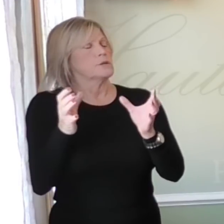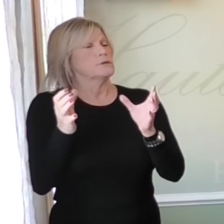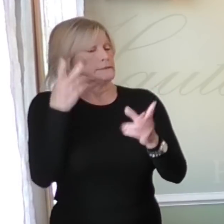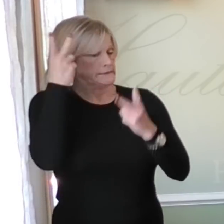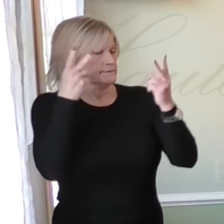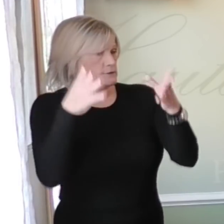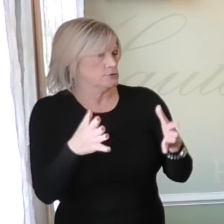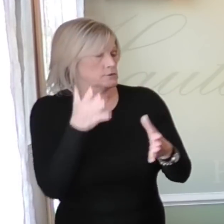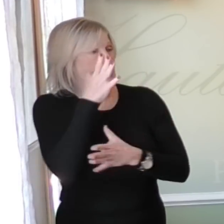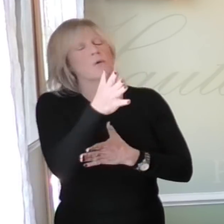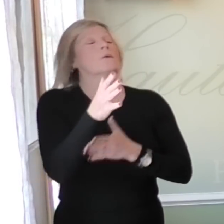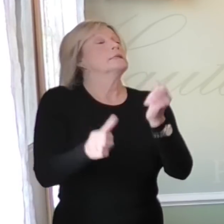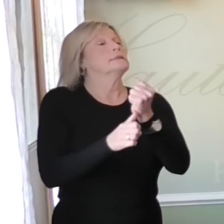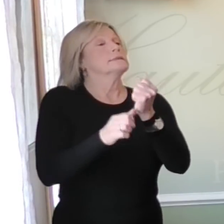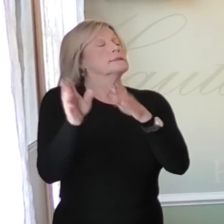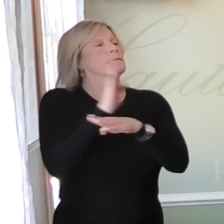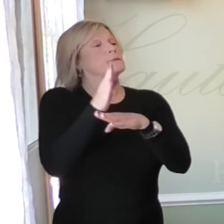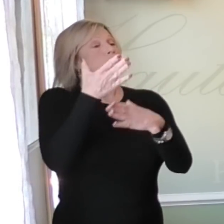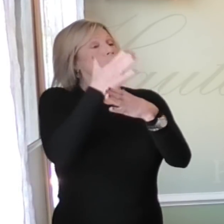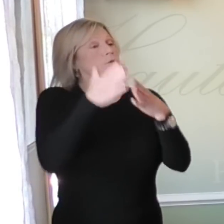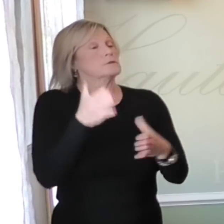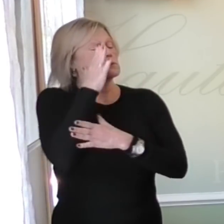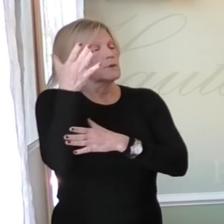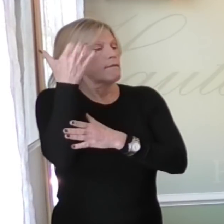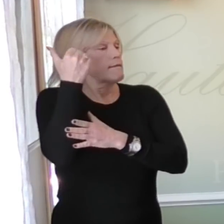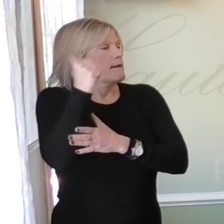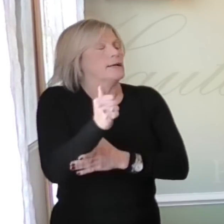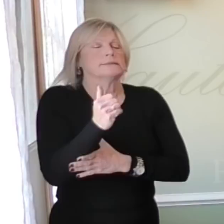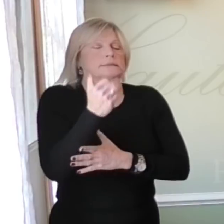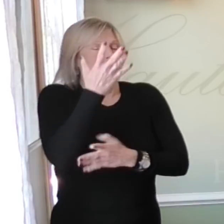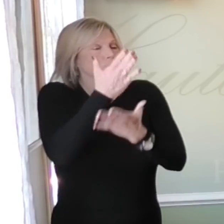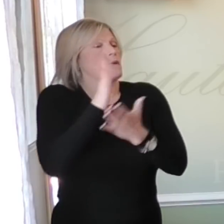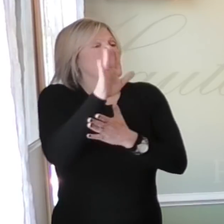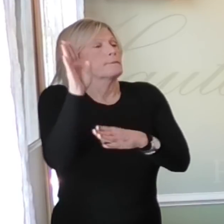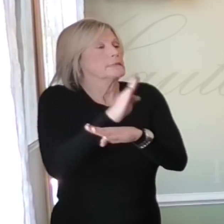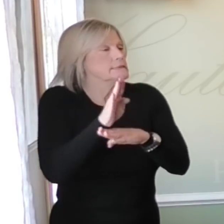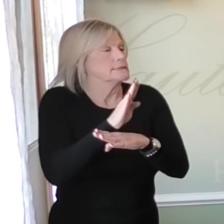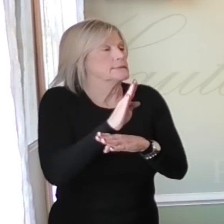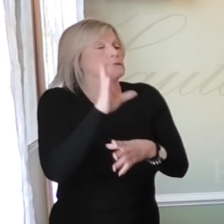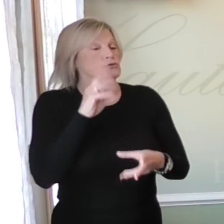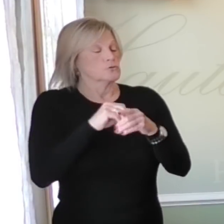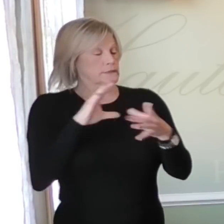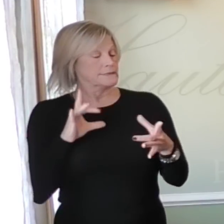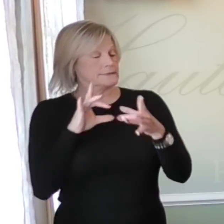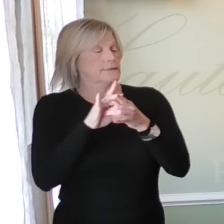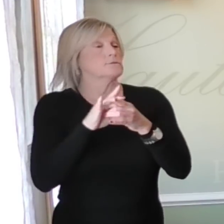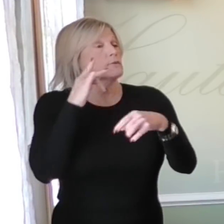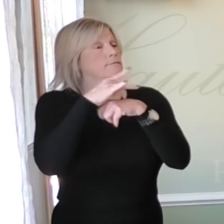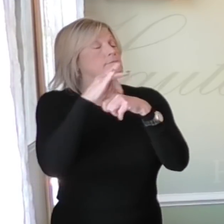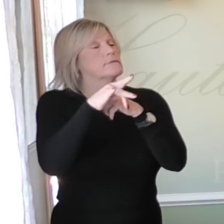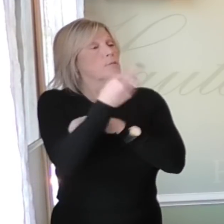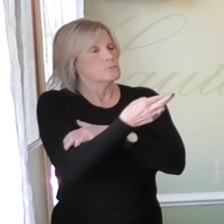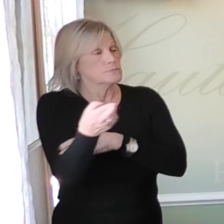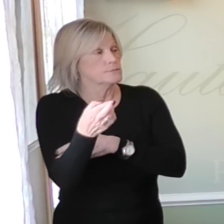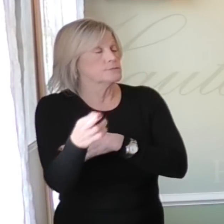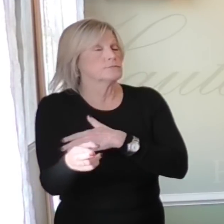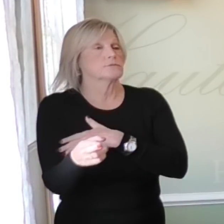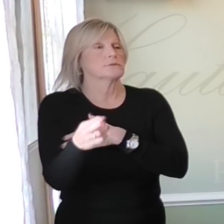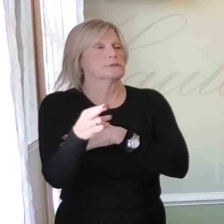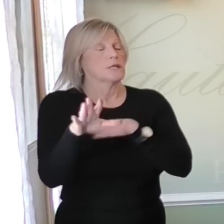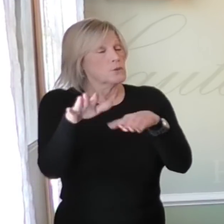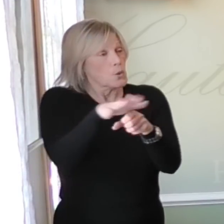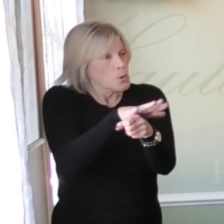business partners with any aspect of their business, including connecting them to available resources at